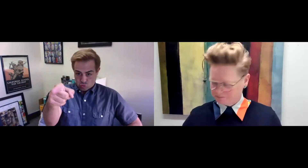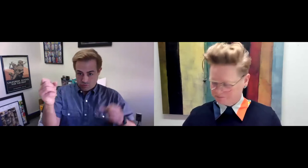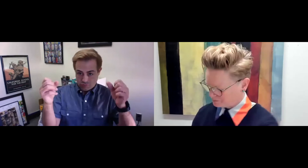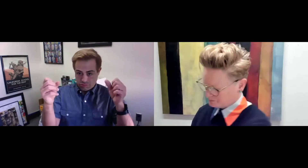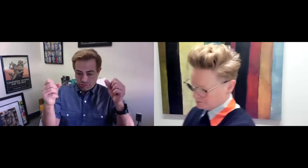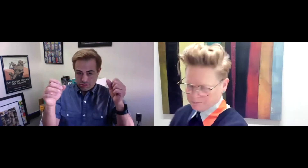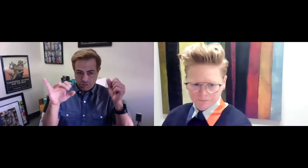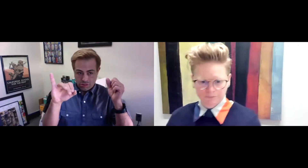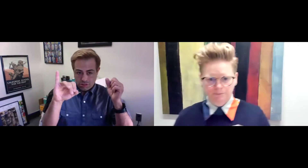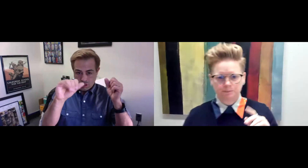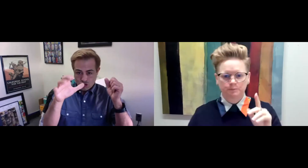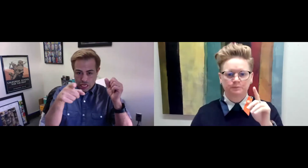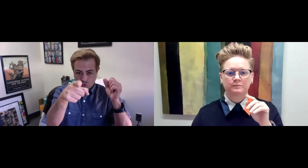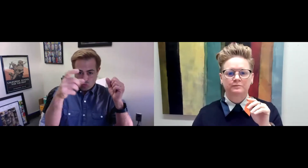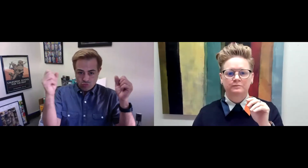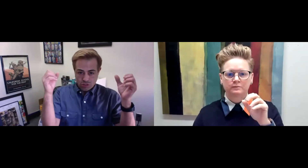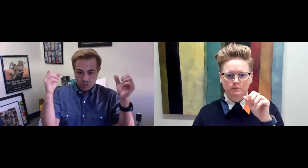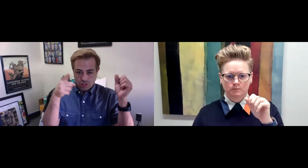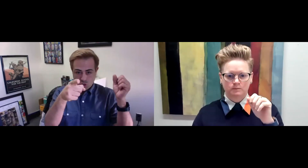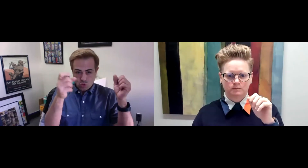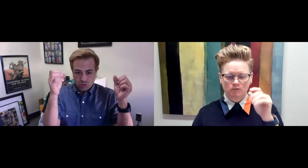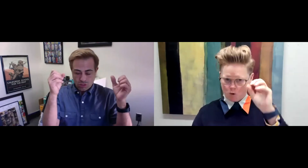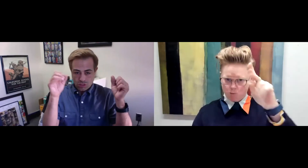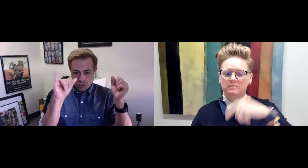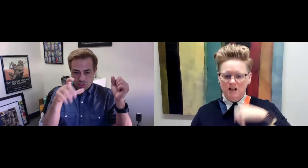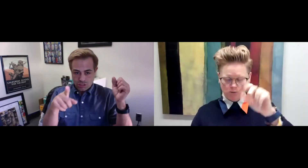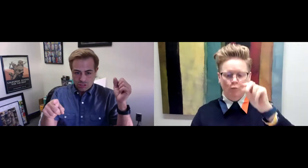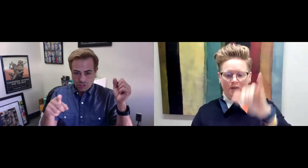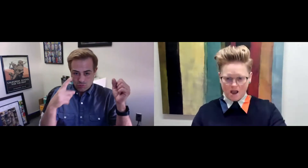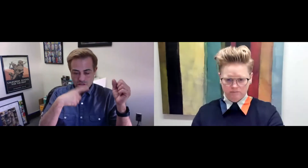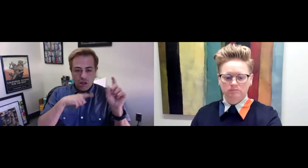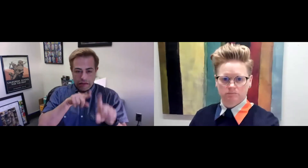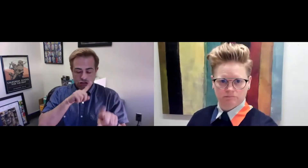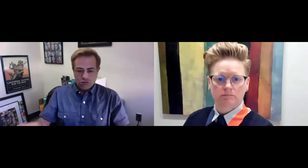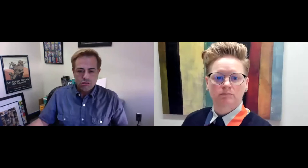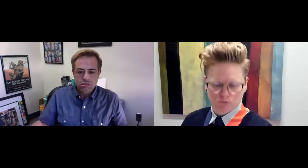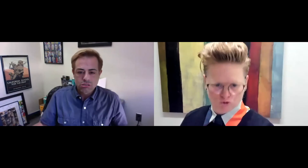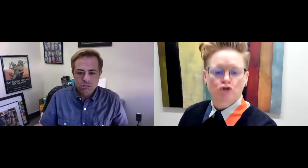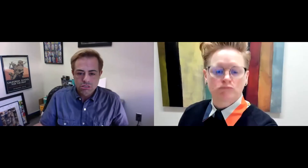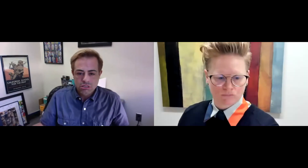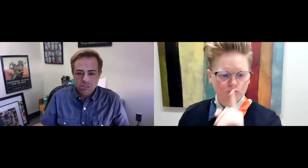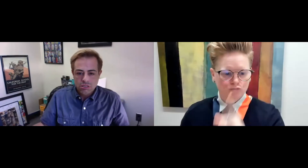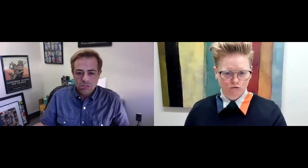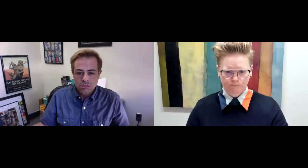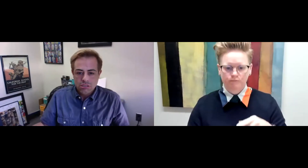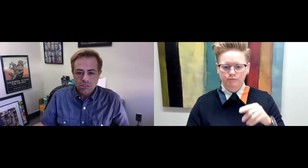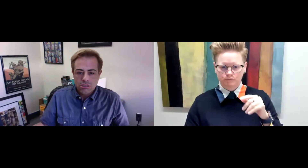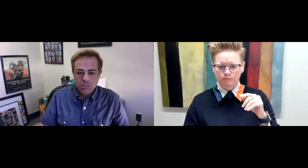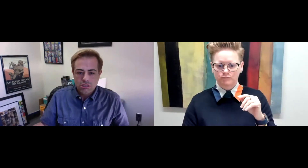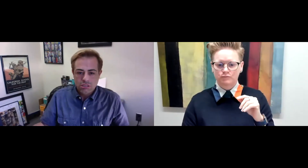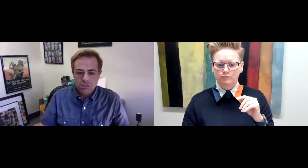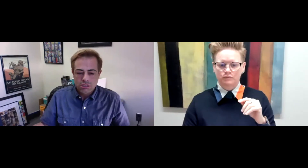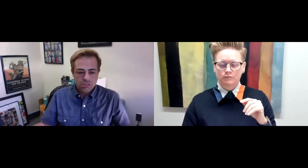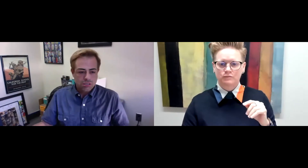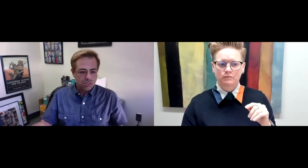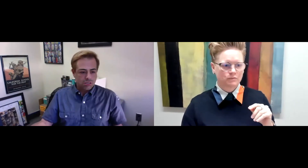have a Q&A. Are you going to sign the questions, Jack? Yeah, let me do that. And and I'll